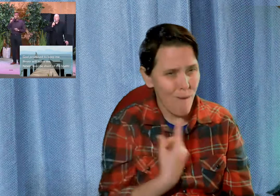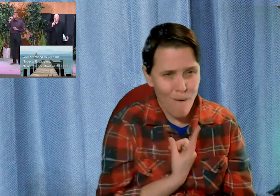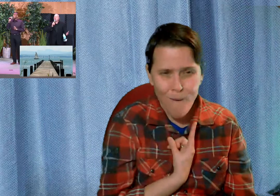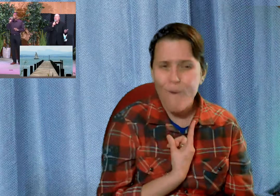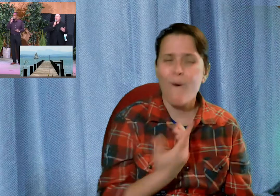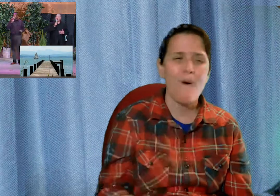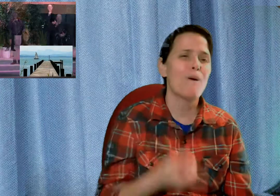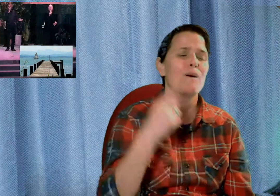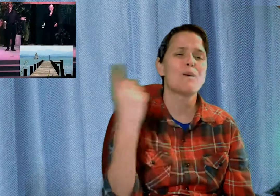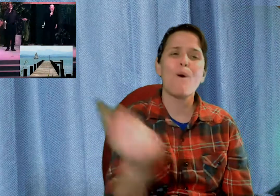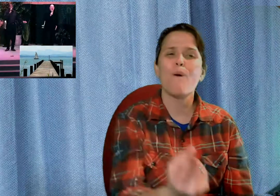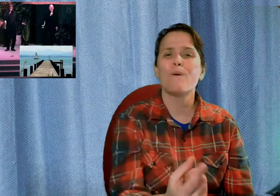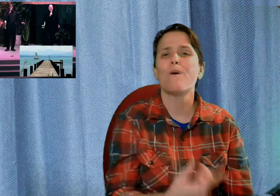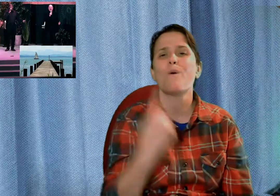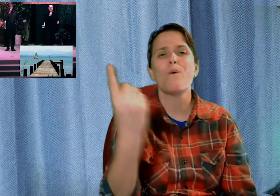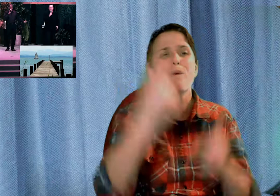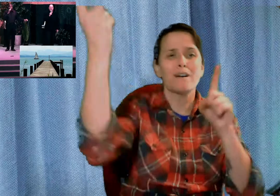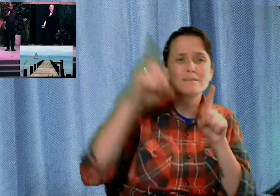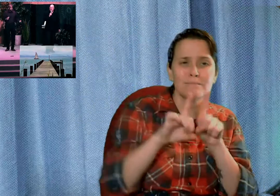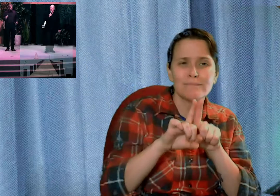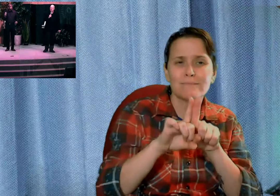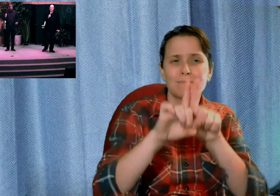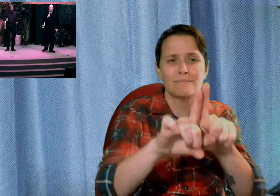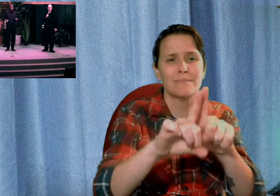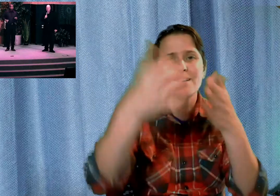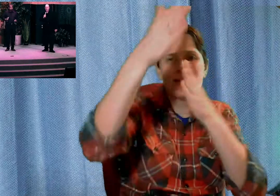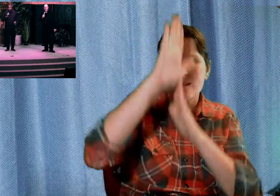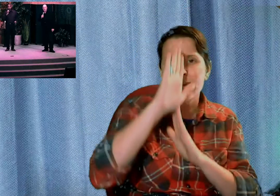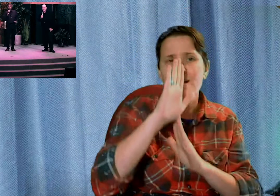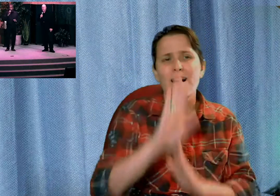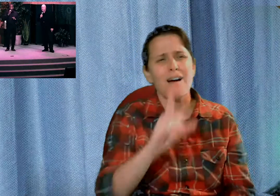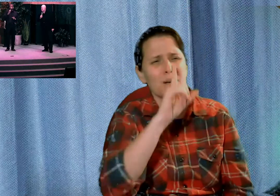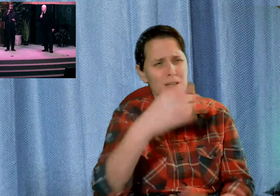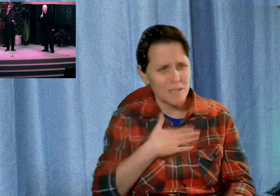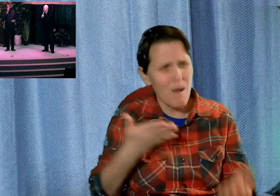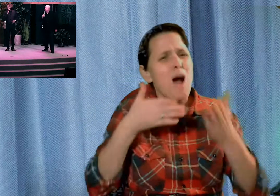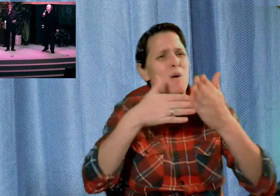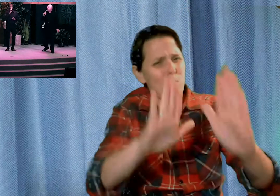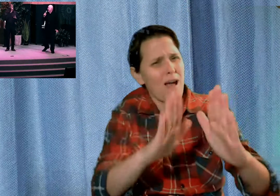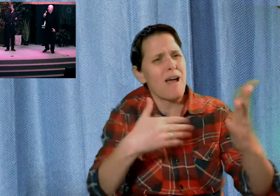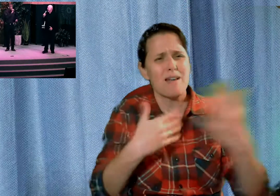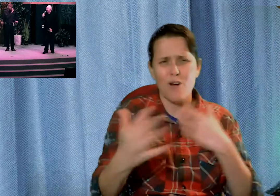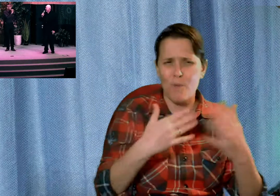the truth. God is my way out of no